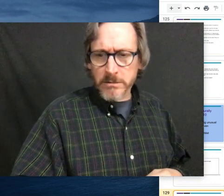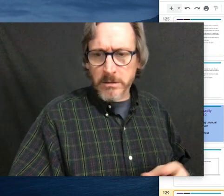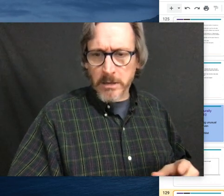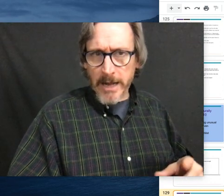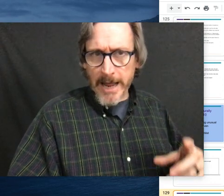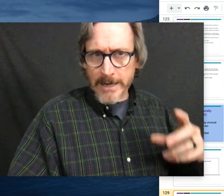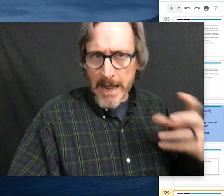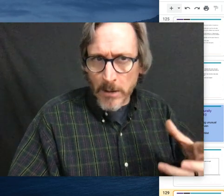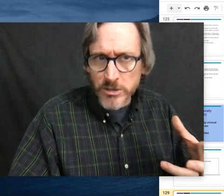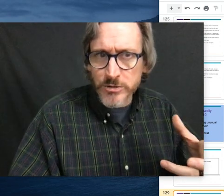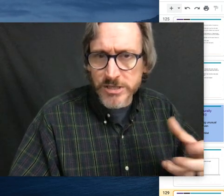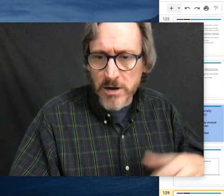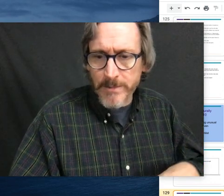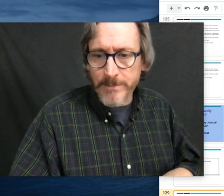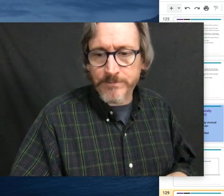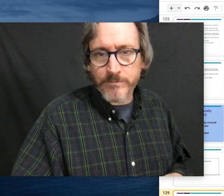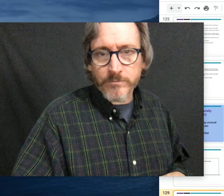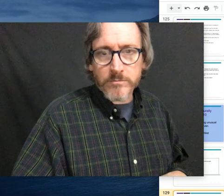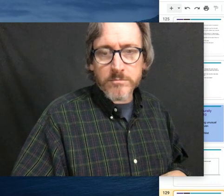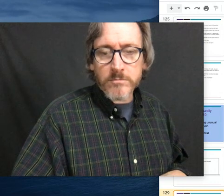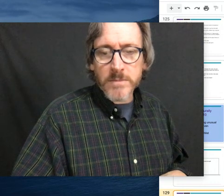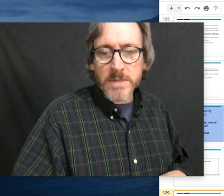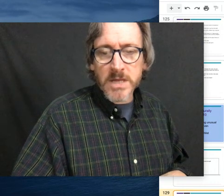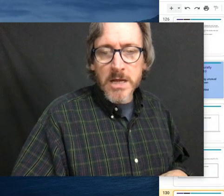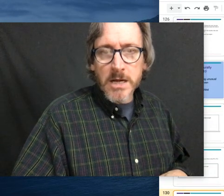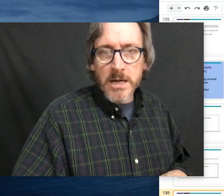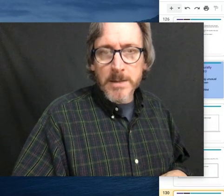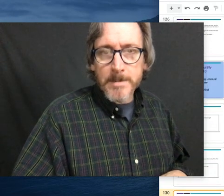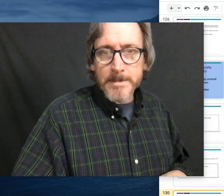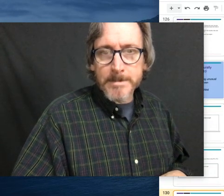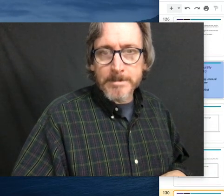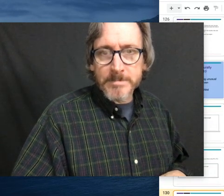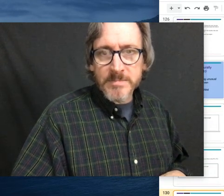thing, and how would you describe it?